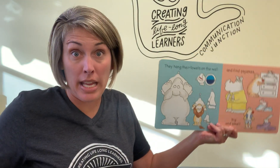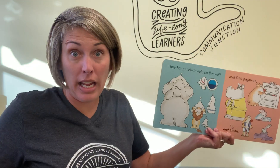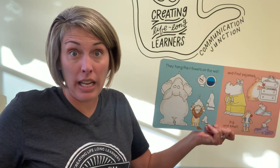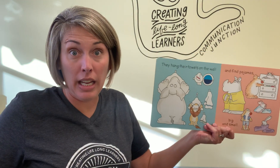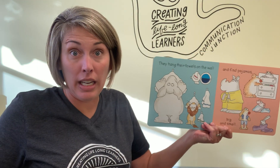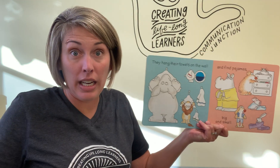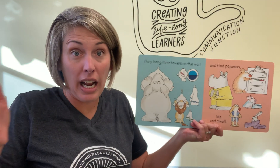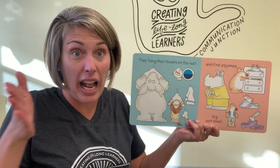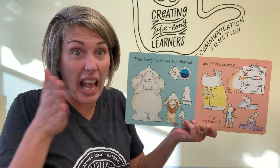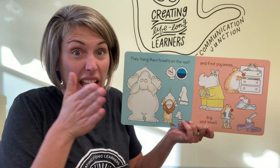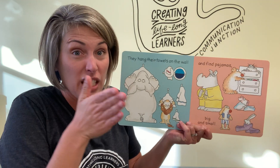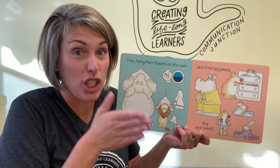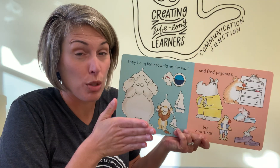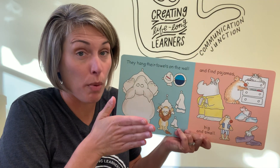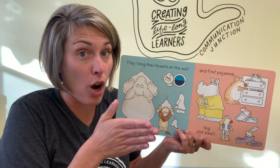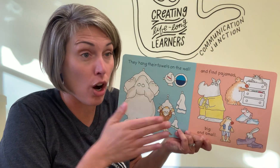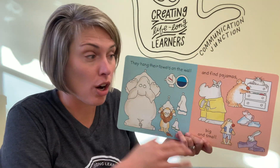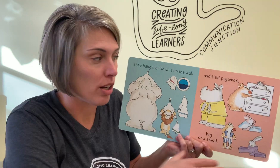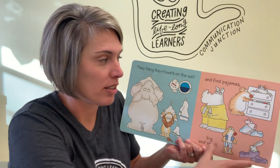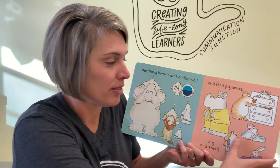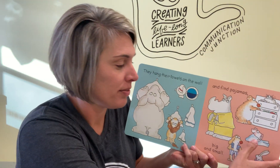big and small,